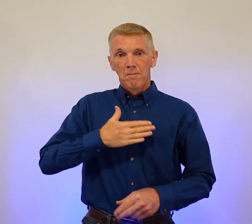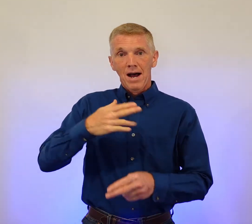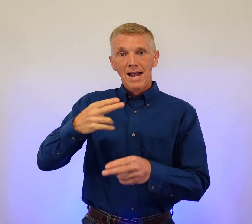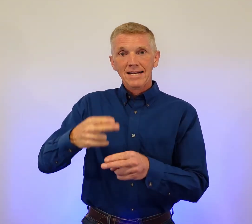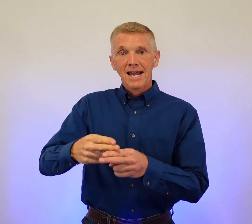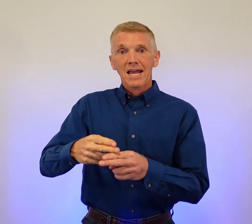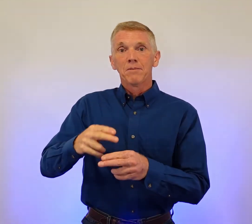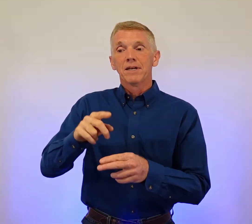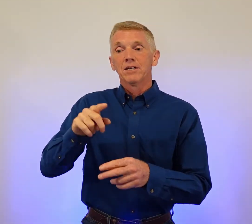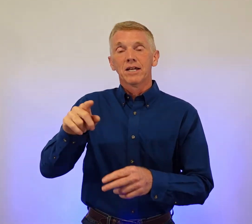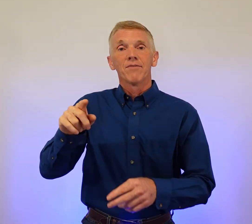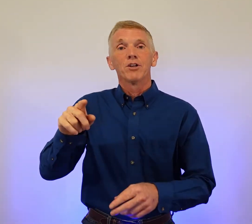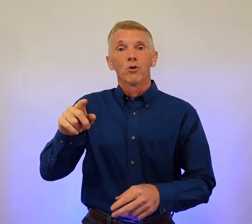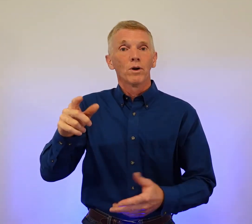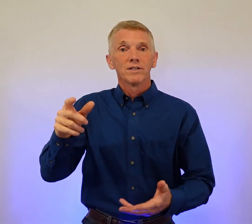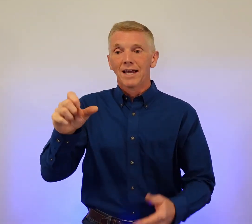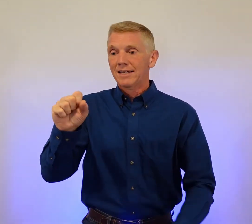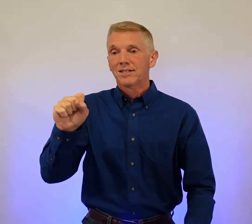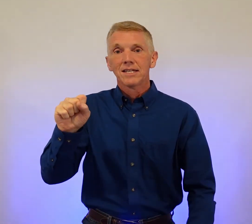my name is, and then you're going to say Steve,